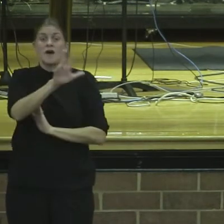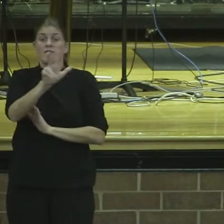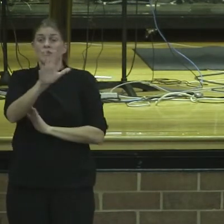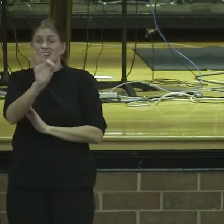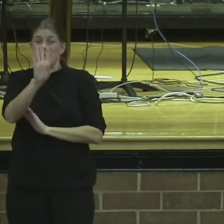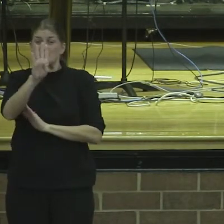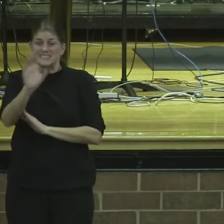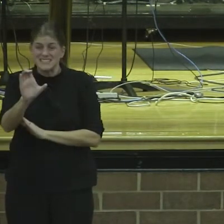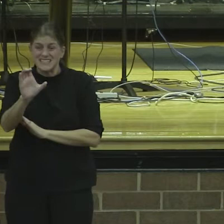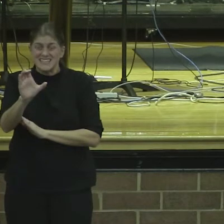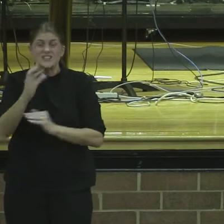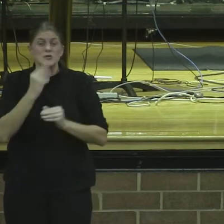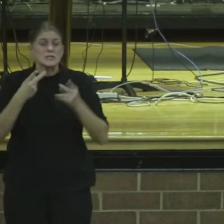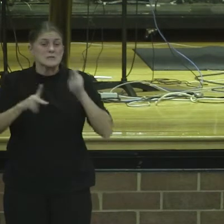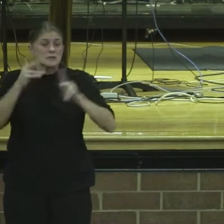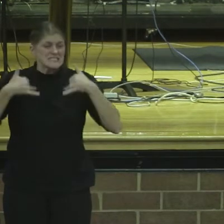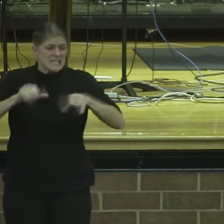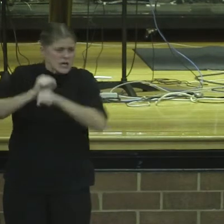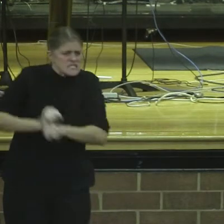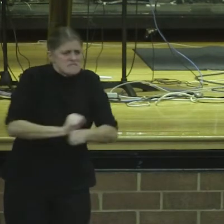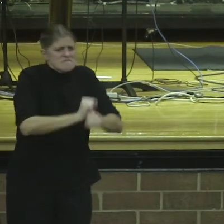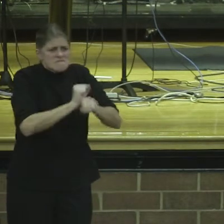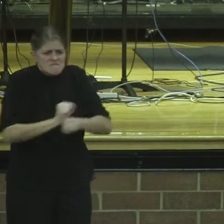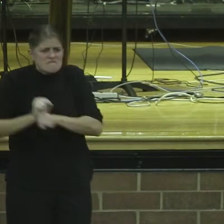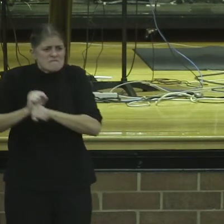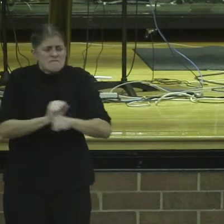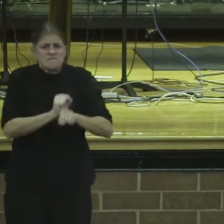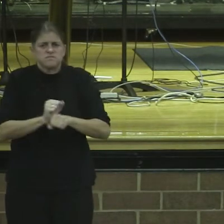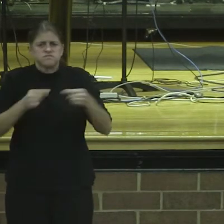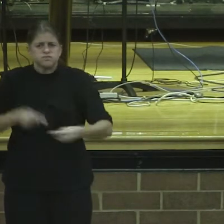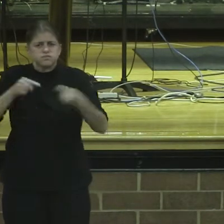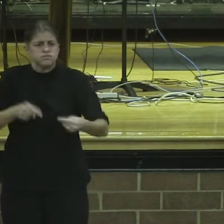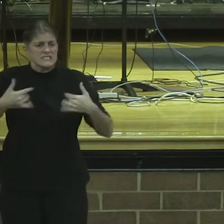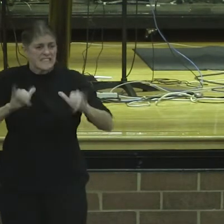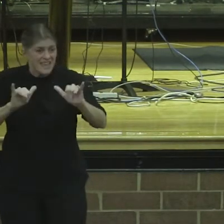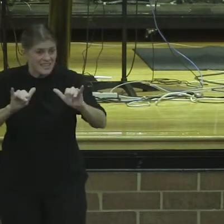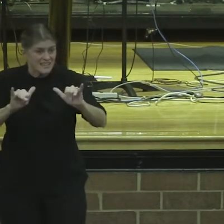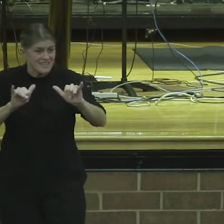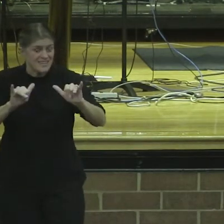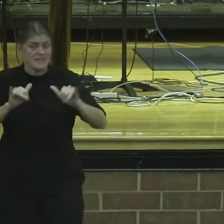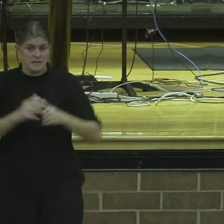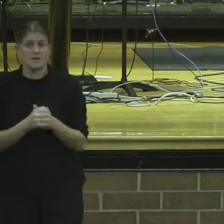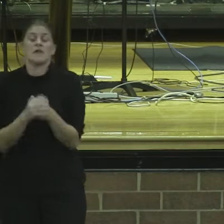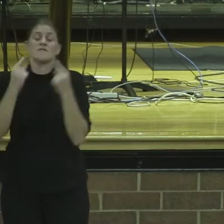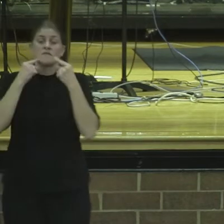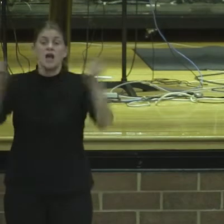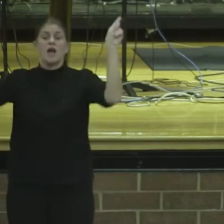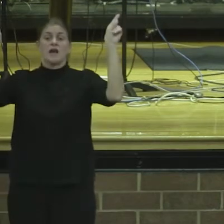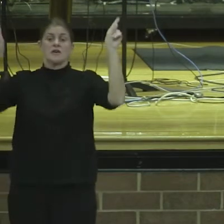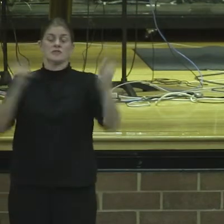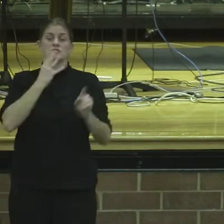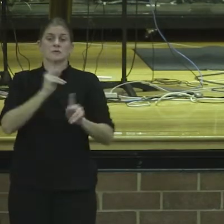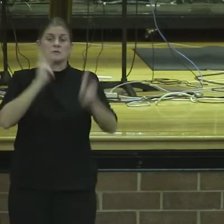bondage. The Medes and the Persians conquered the Babylonians and the Jews. And the Jews were finally freed and released to go back